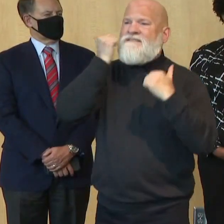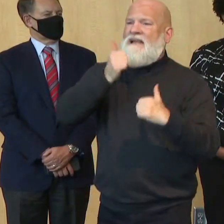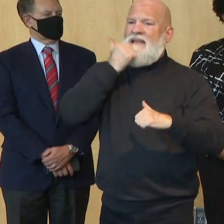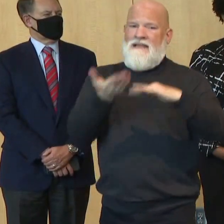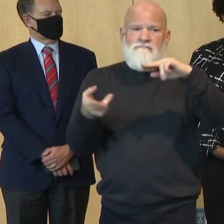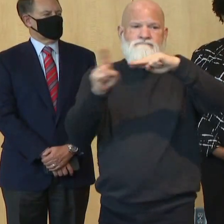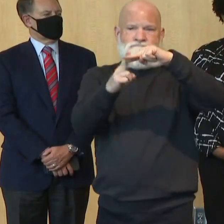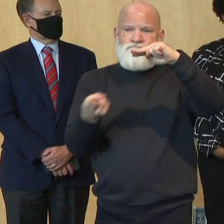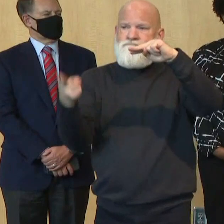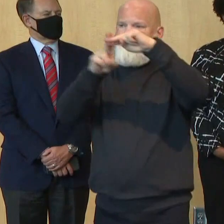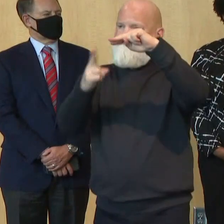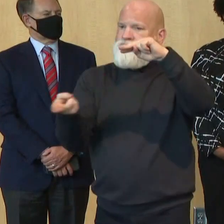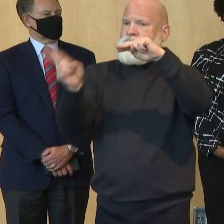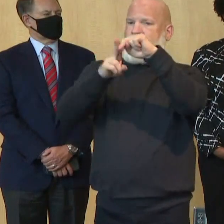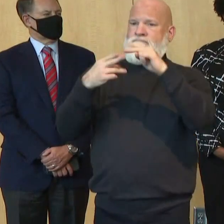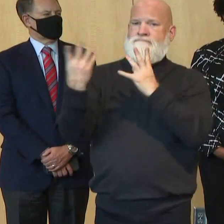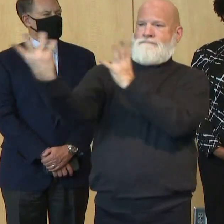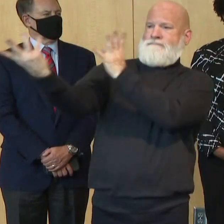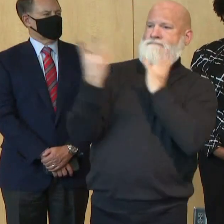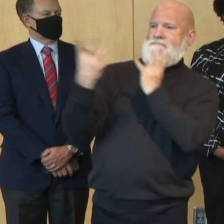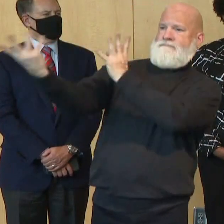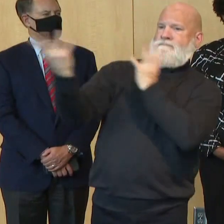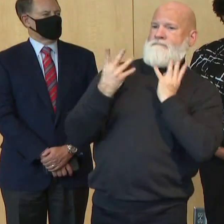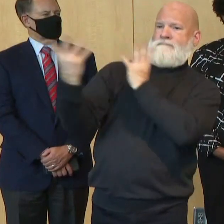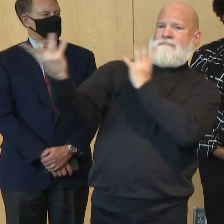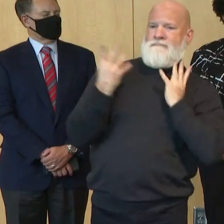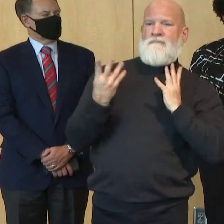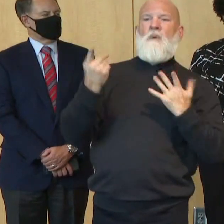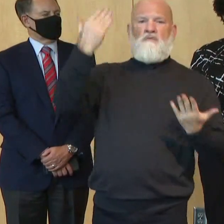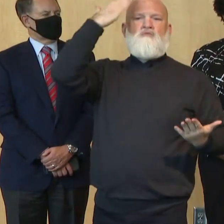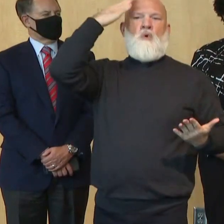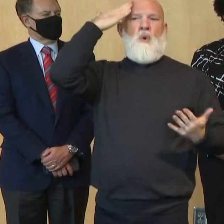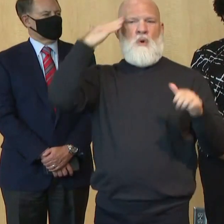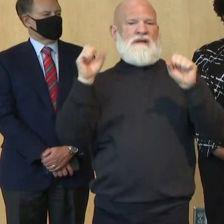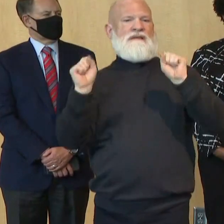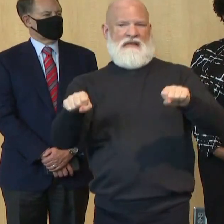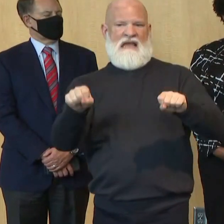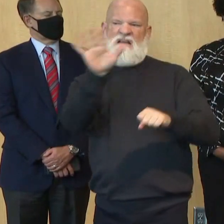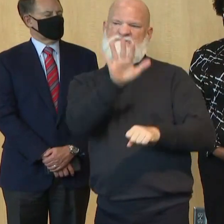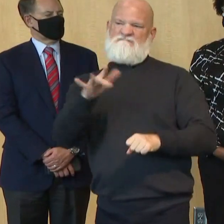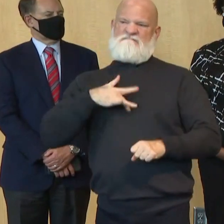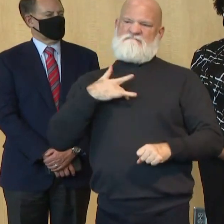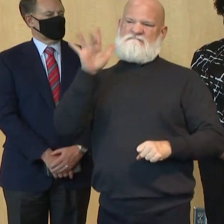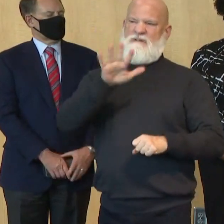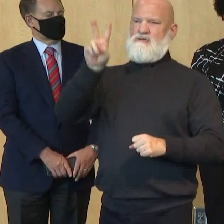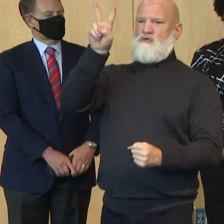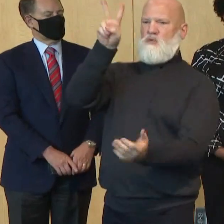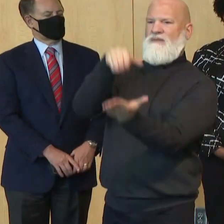So at the moment we know for sure we could do at least 2,000, and possibly we could do more.